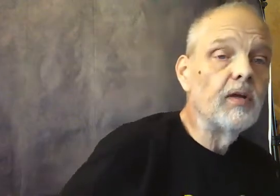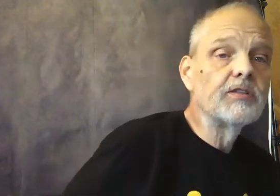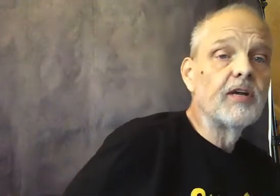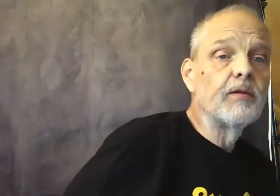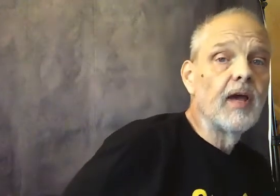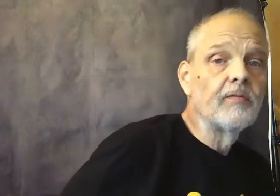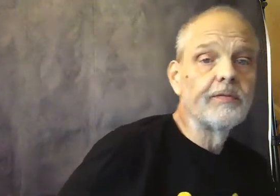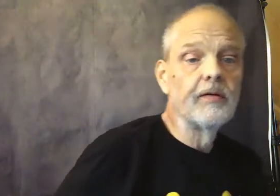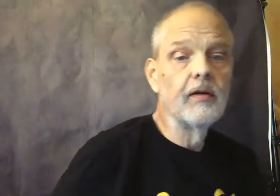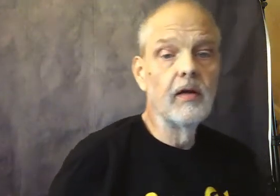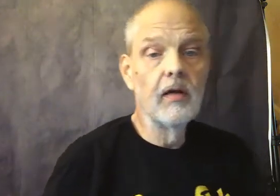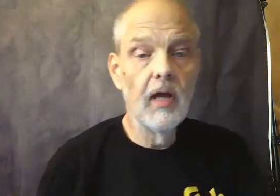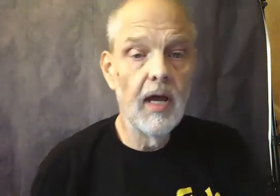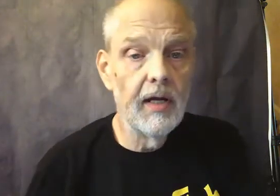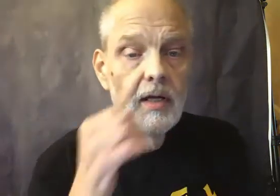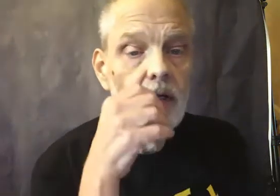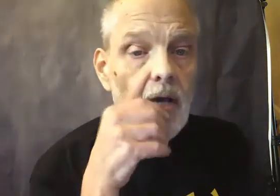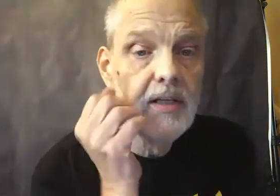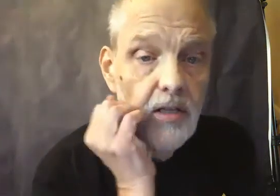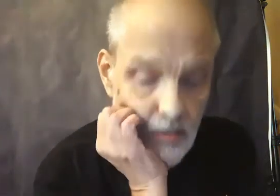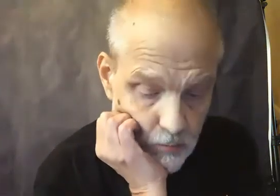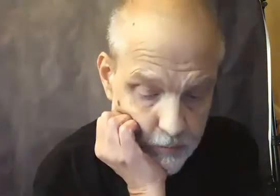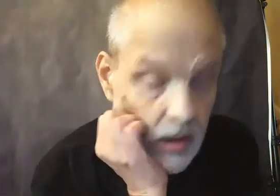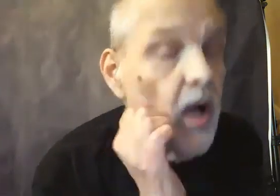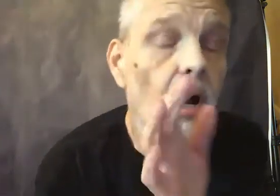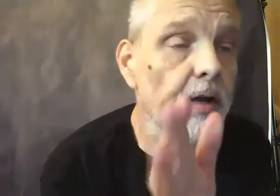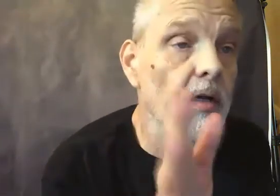Does anybody have any idea of what? Okay.